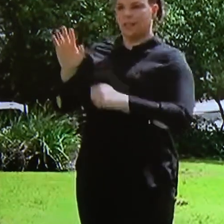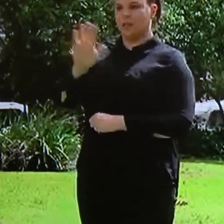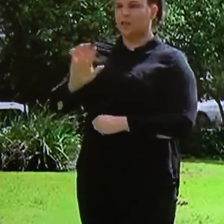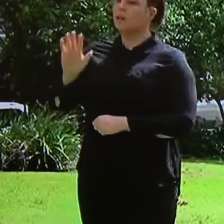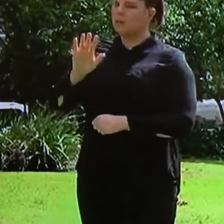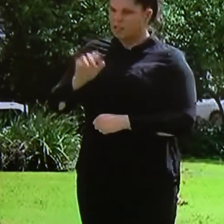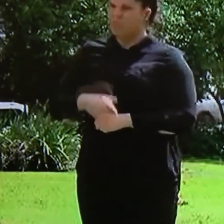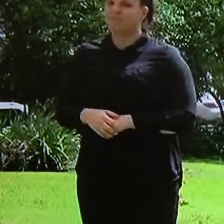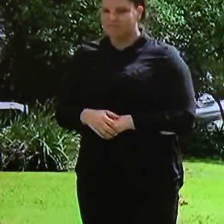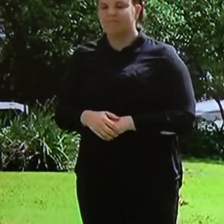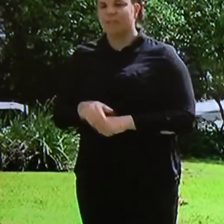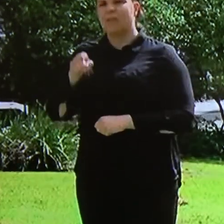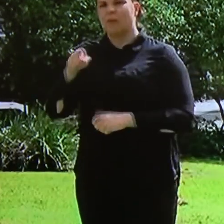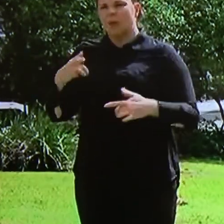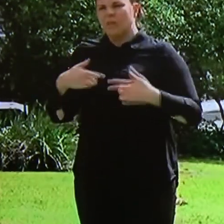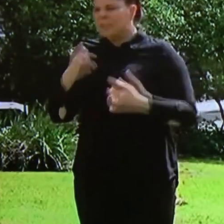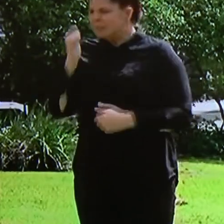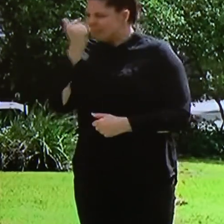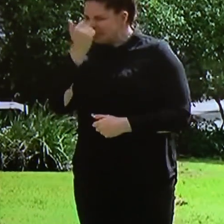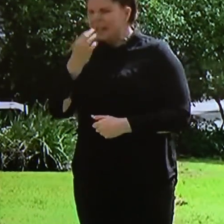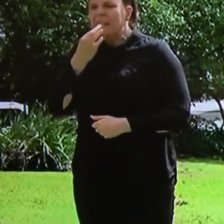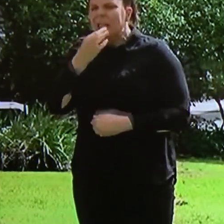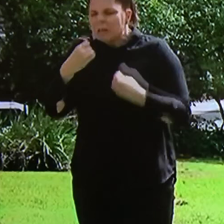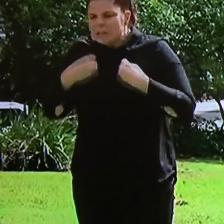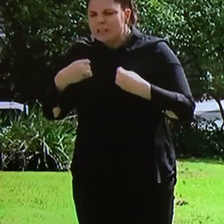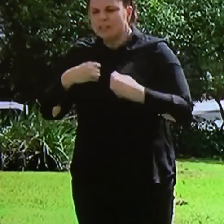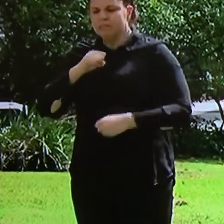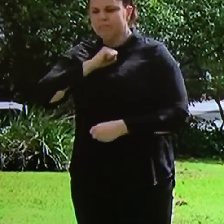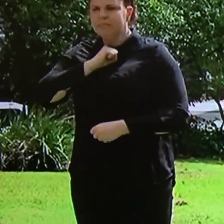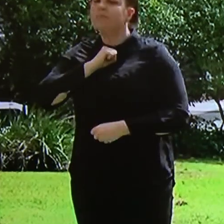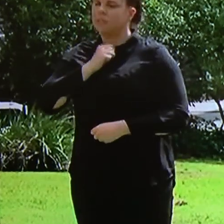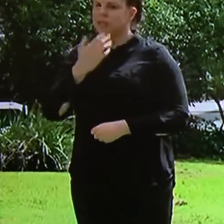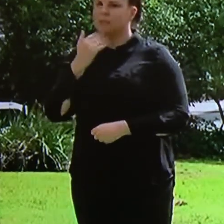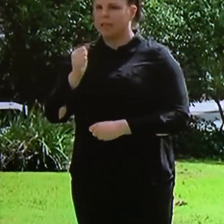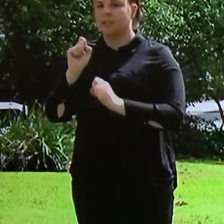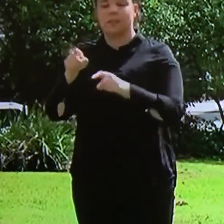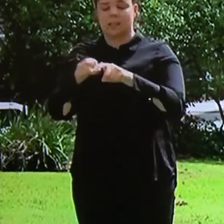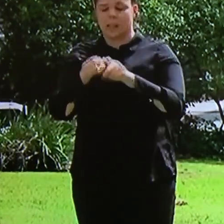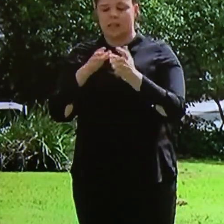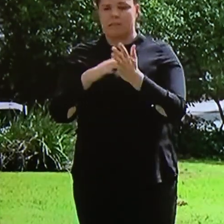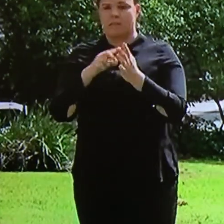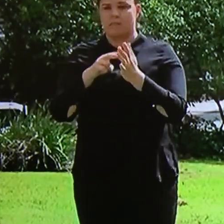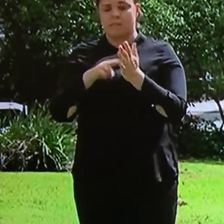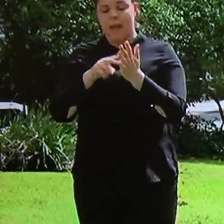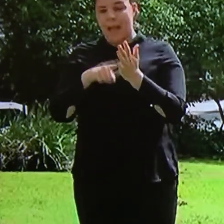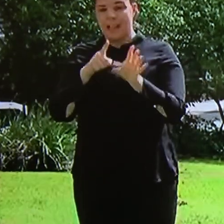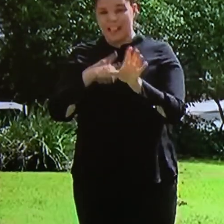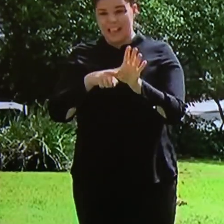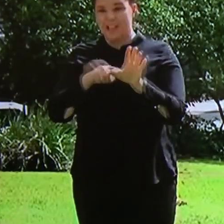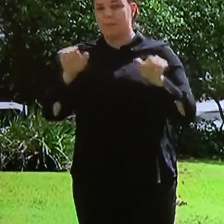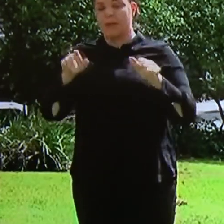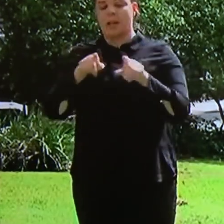we're continuing to have the same messages for people in Manning and in Lake Macquarie area in